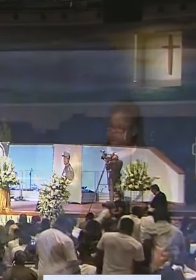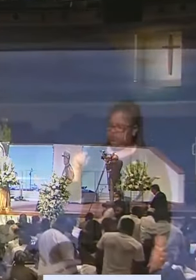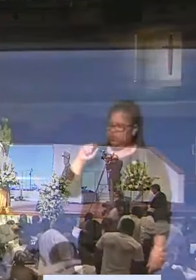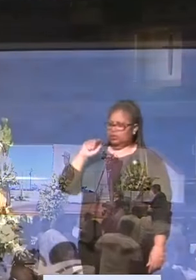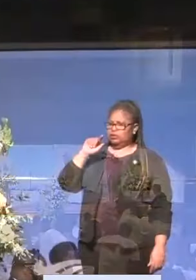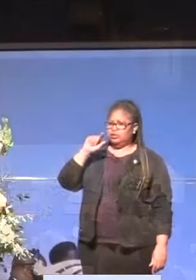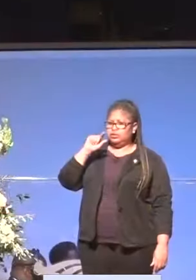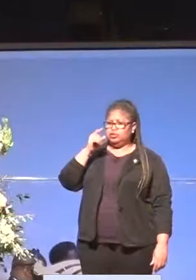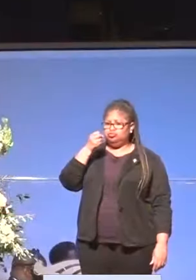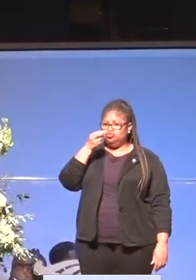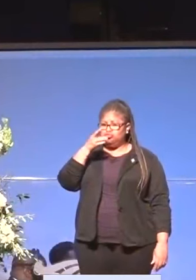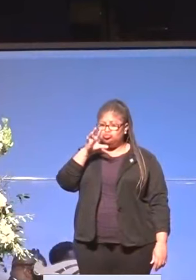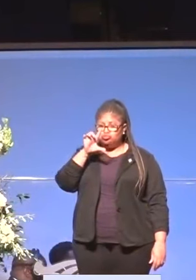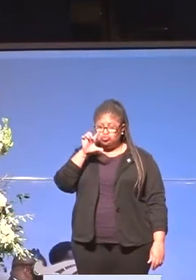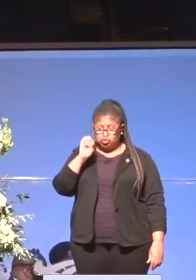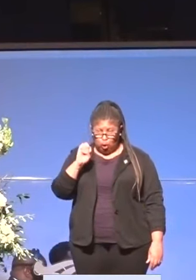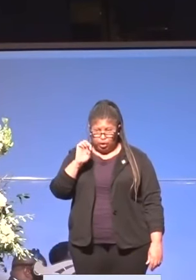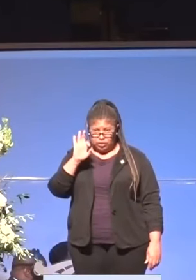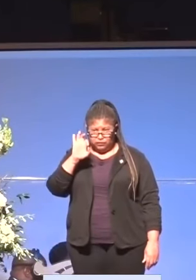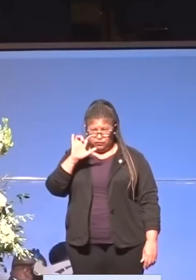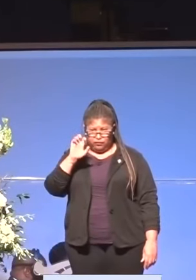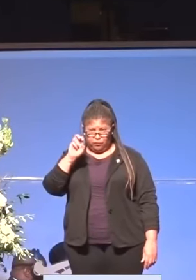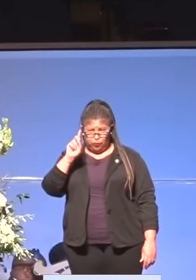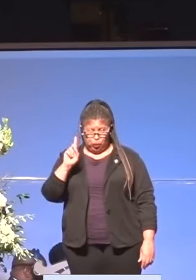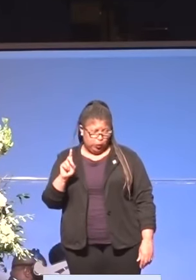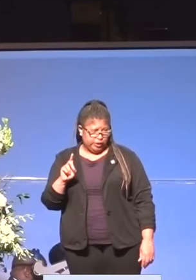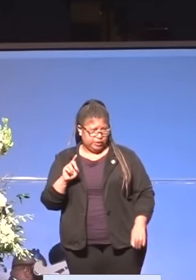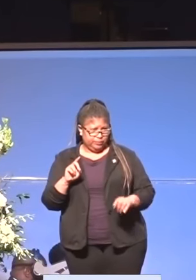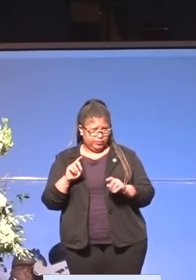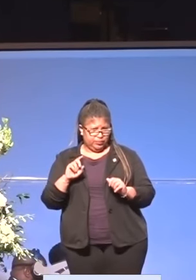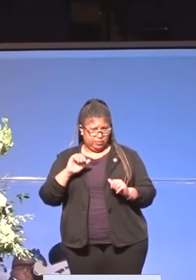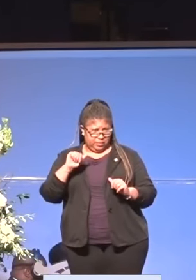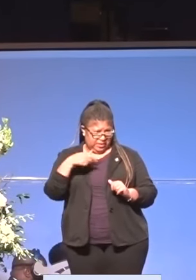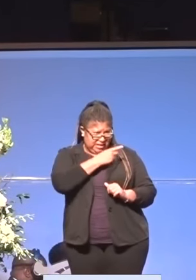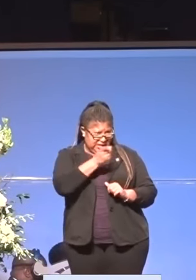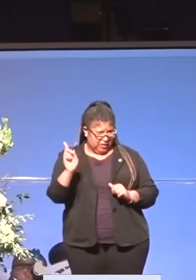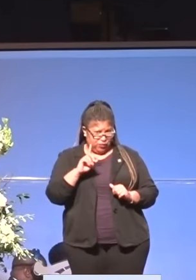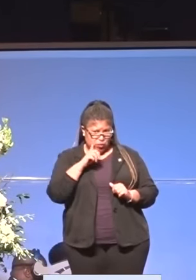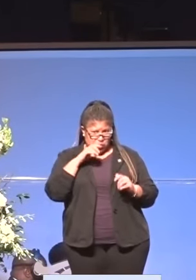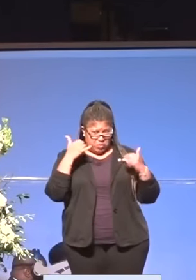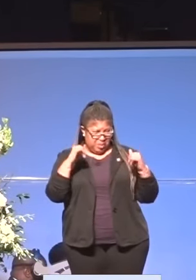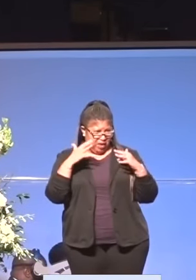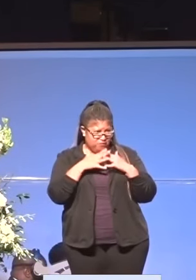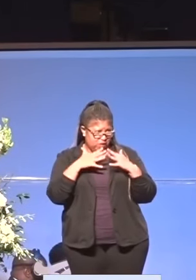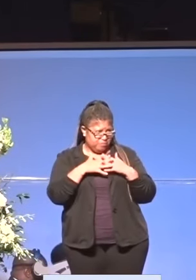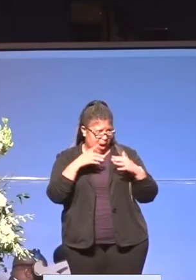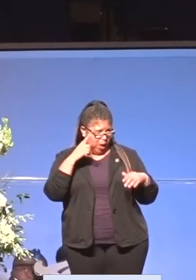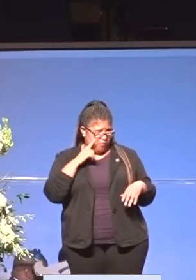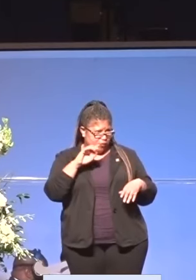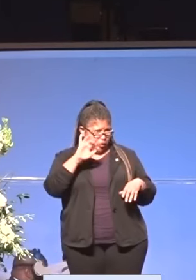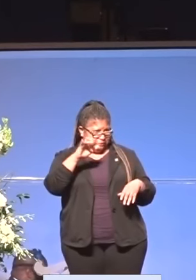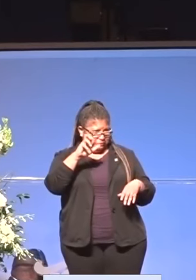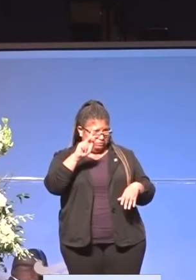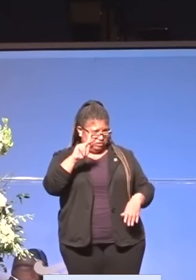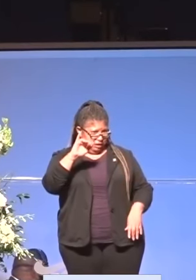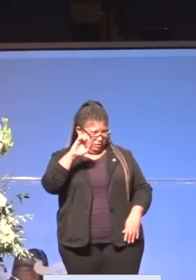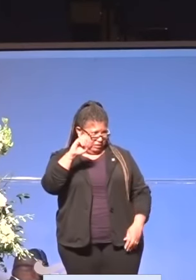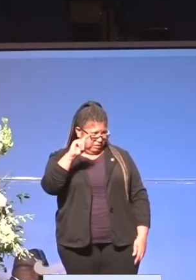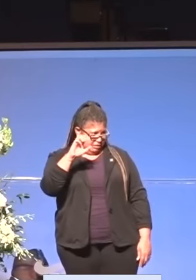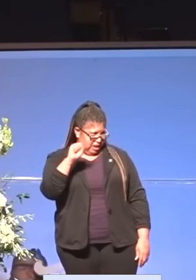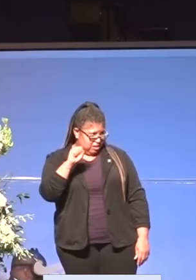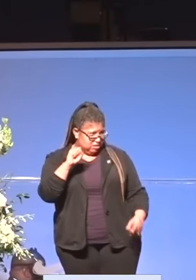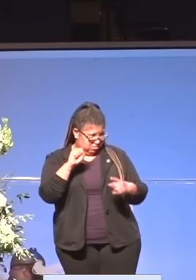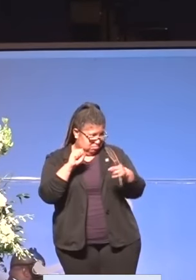George Floyd. Anybody in here played football for Jack Yates or went to Jack Yates,